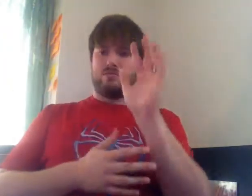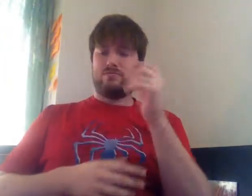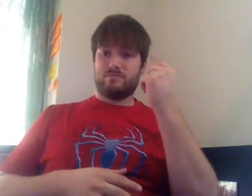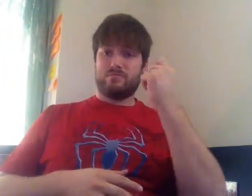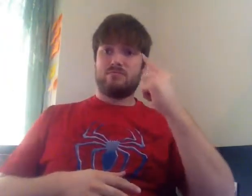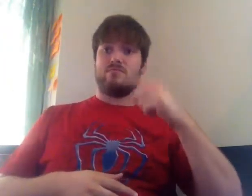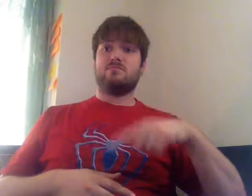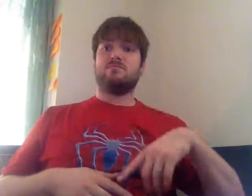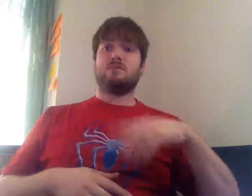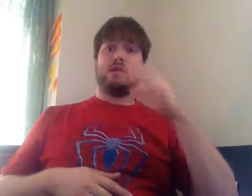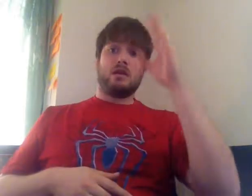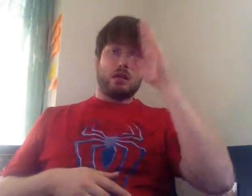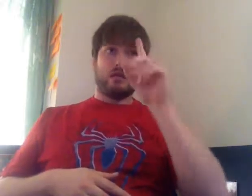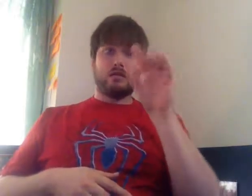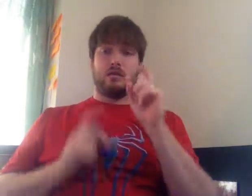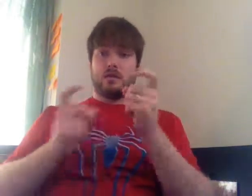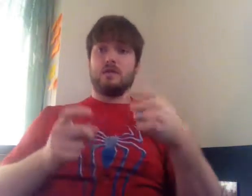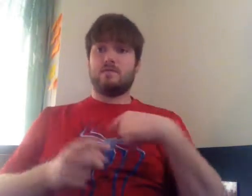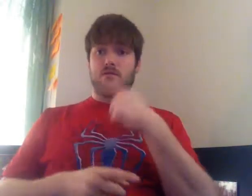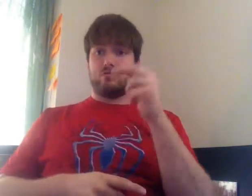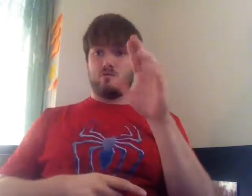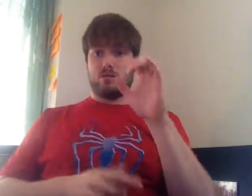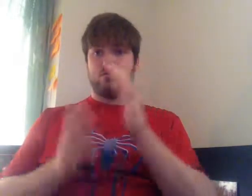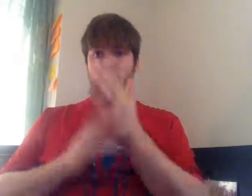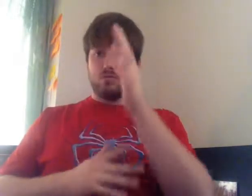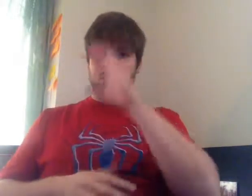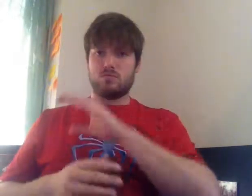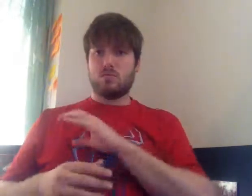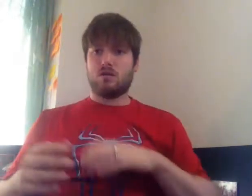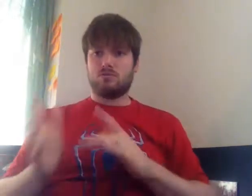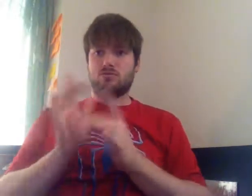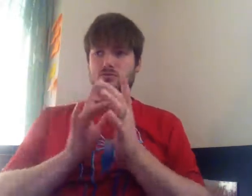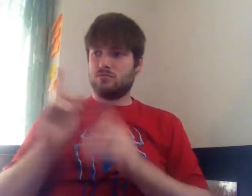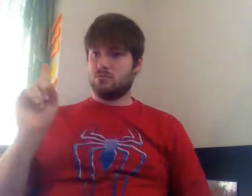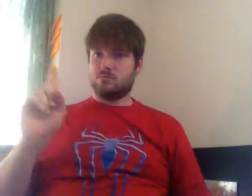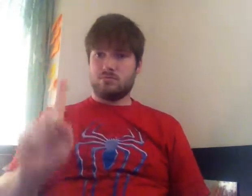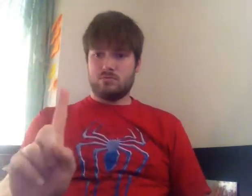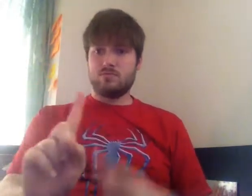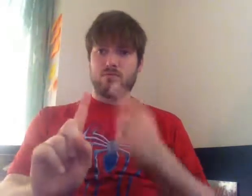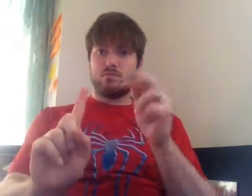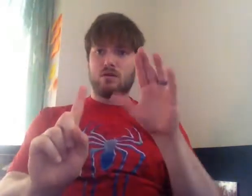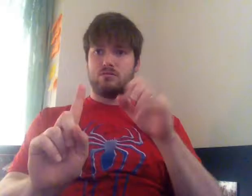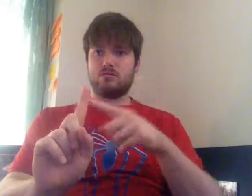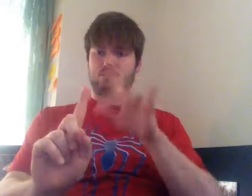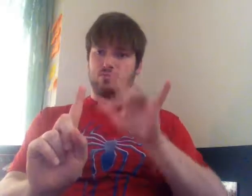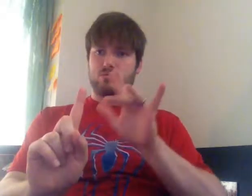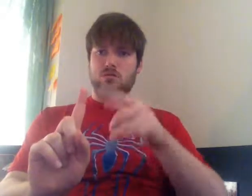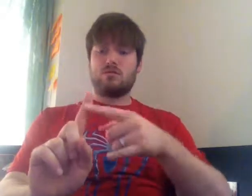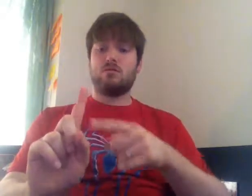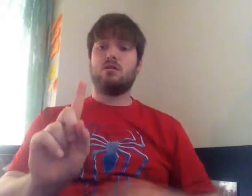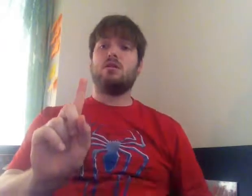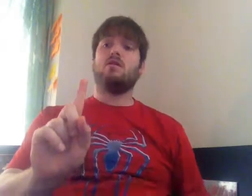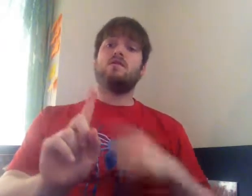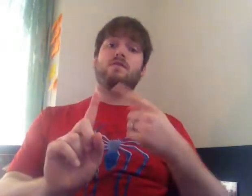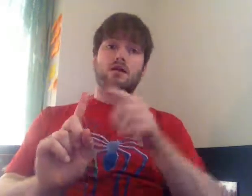in on the northeast of Boston for you, clouds bubbling up a bit, temperatures in the upper 70s. The threat for storms, that's what we have in play